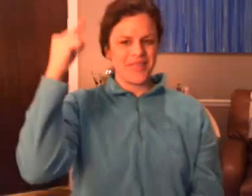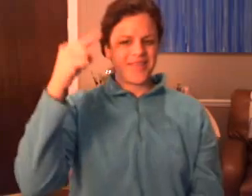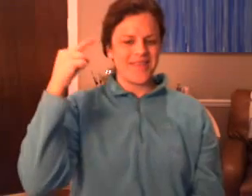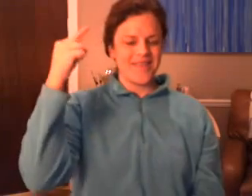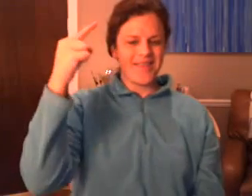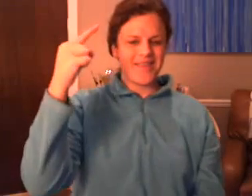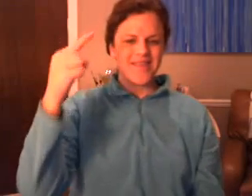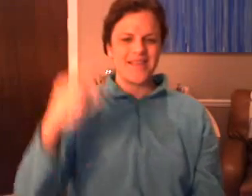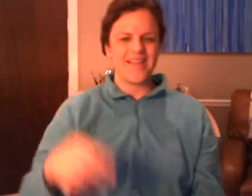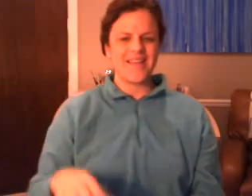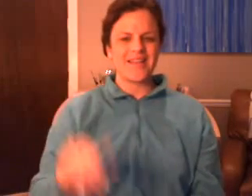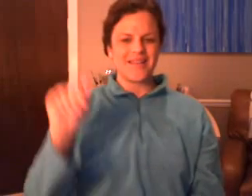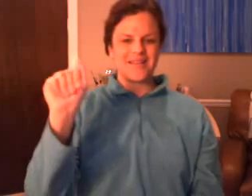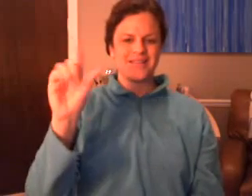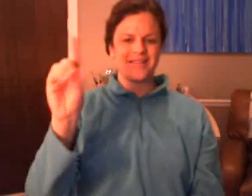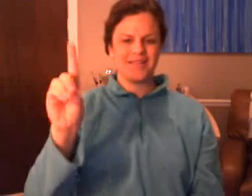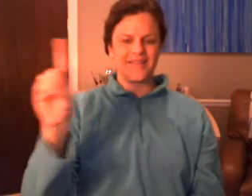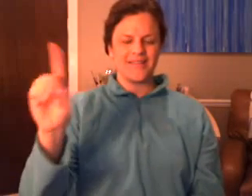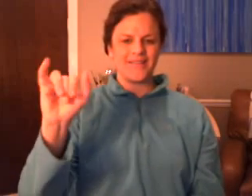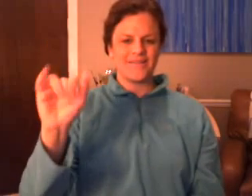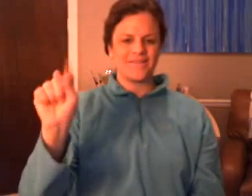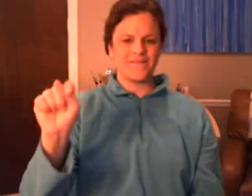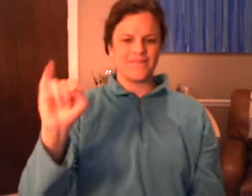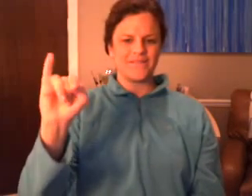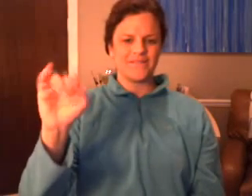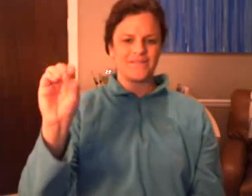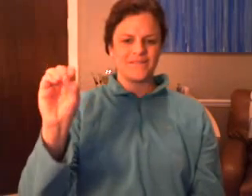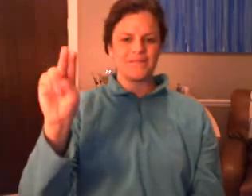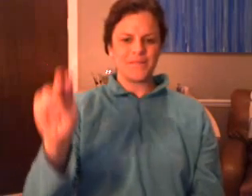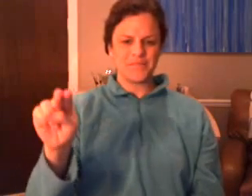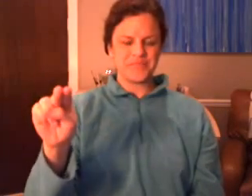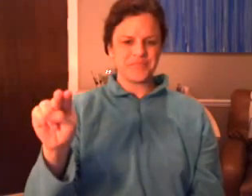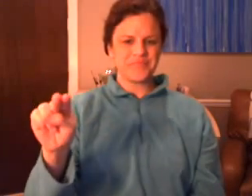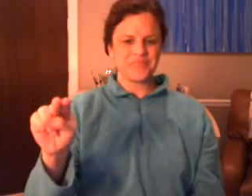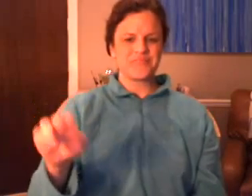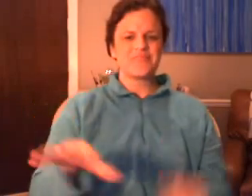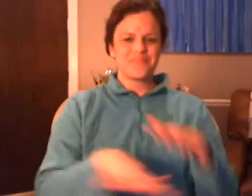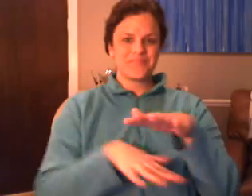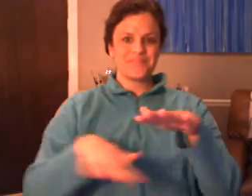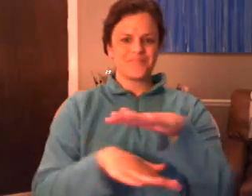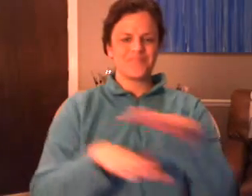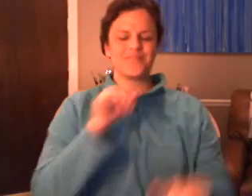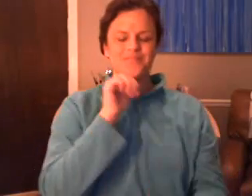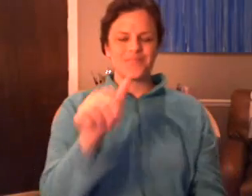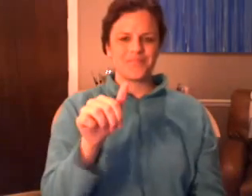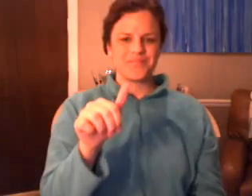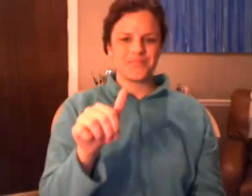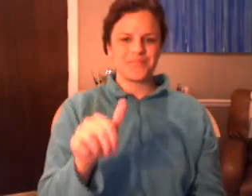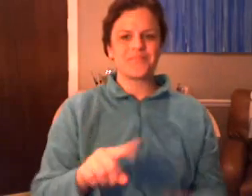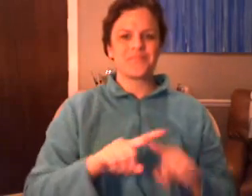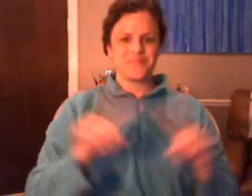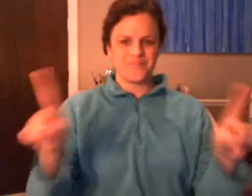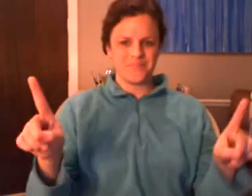I hope hopefully by the end of this presentation or in a couple of weeks it will seem basic. So let's get started with, I guess we could say,